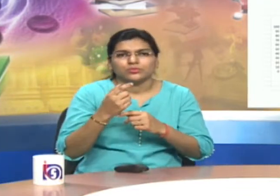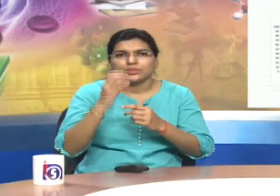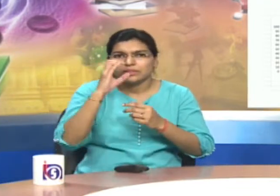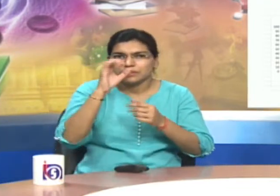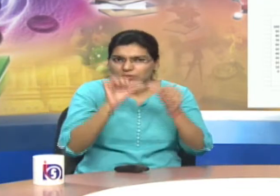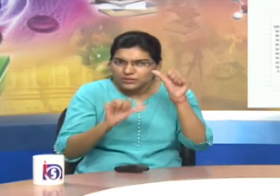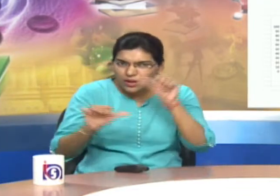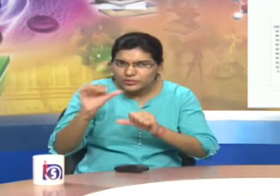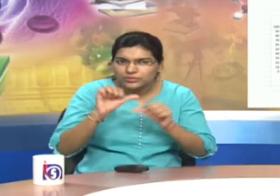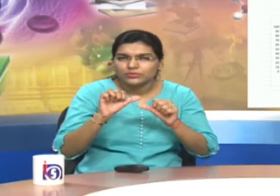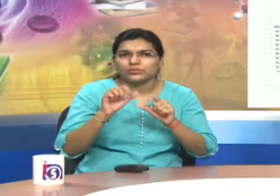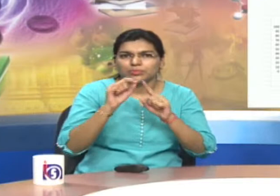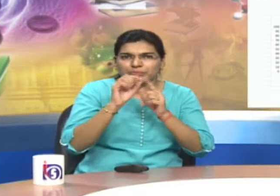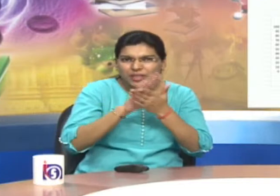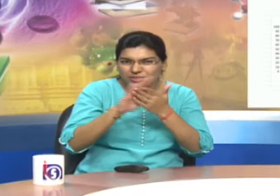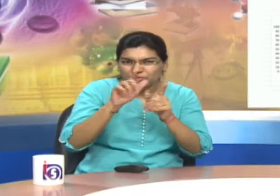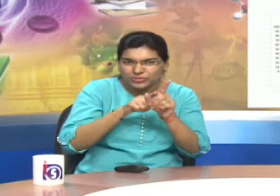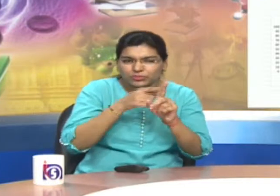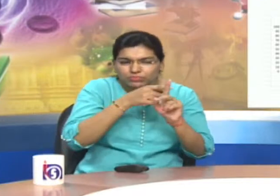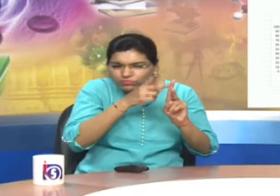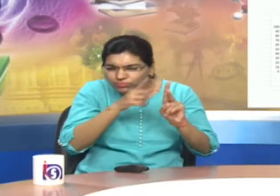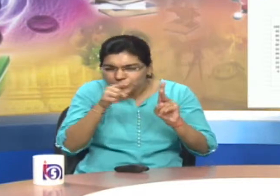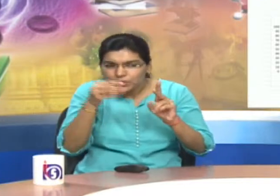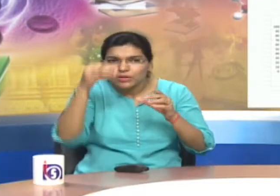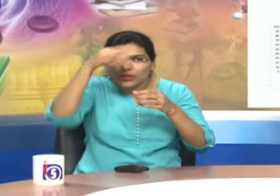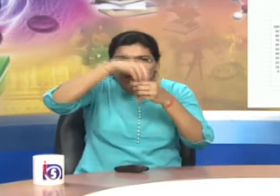English, chemistry, physics.